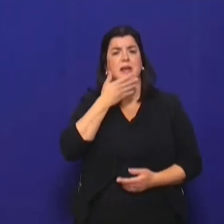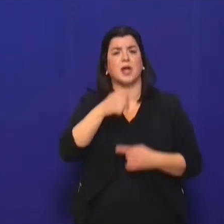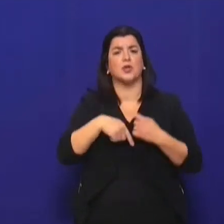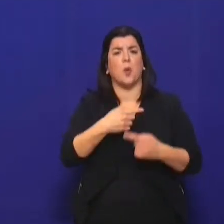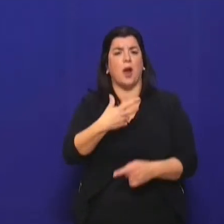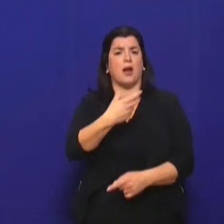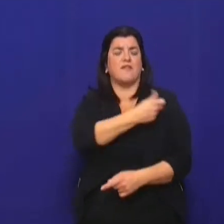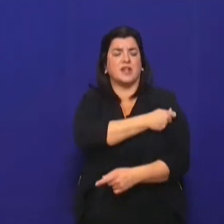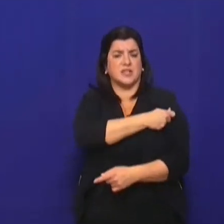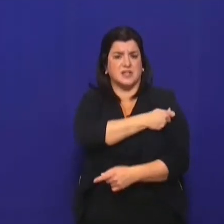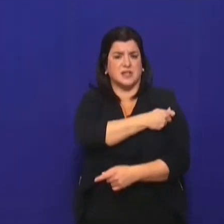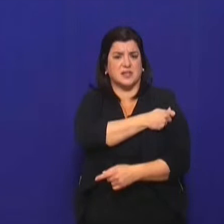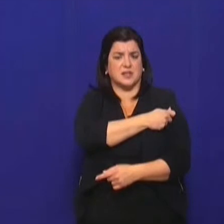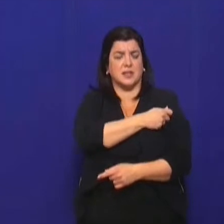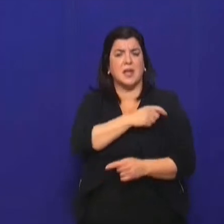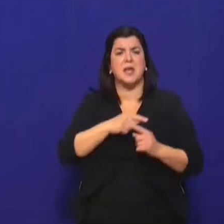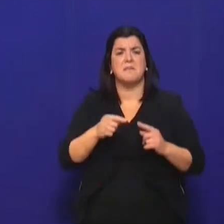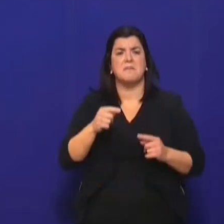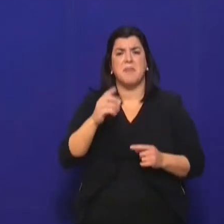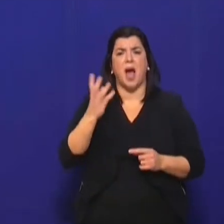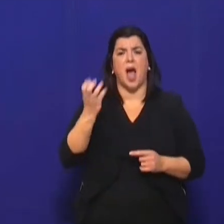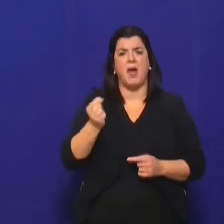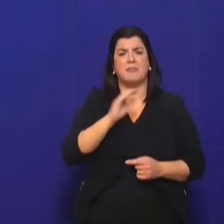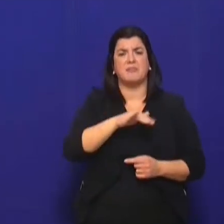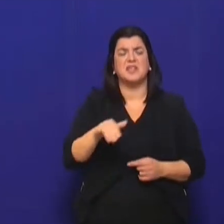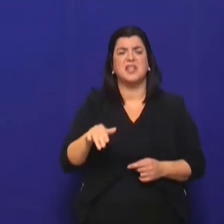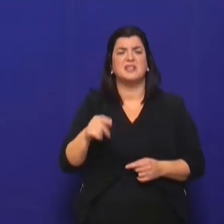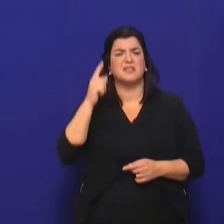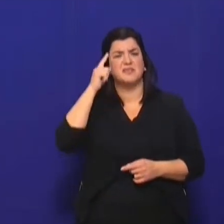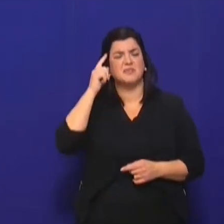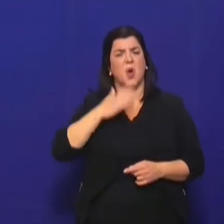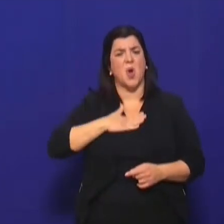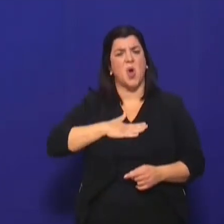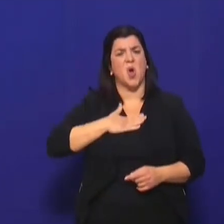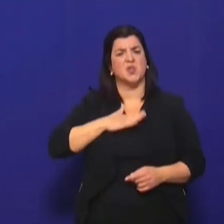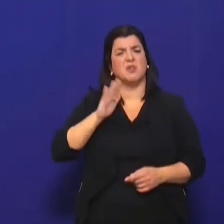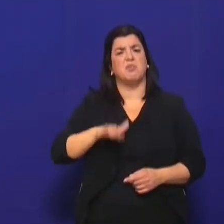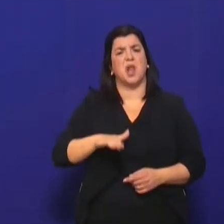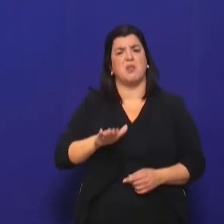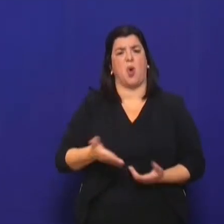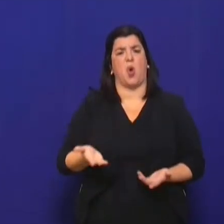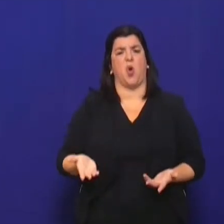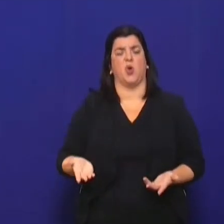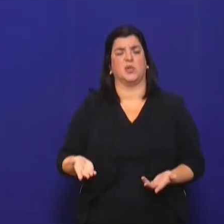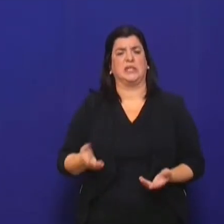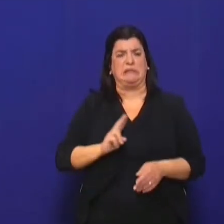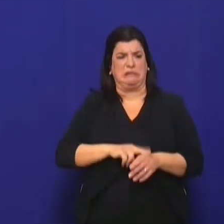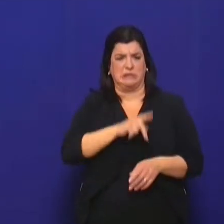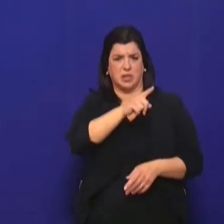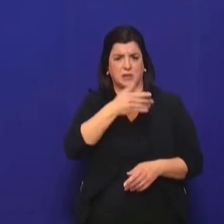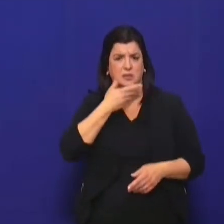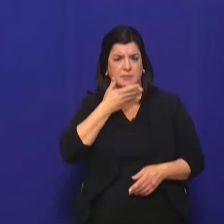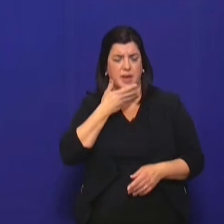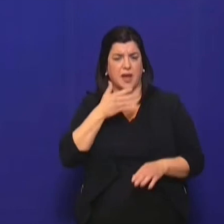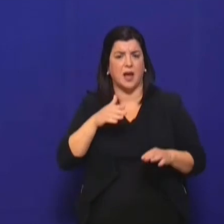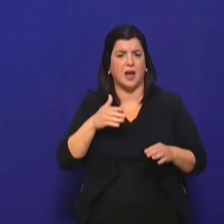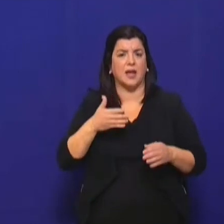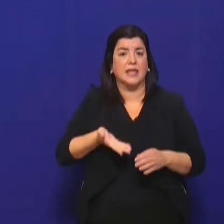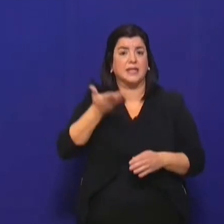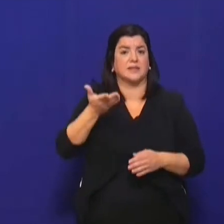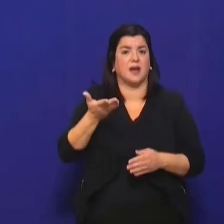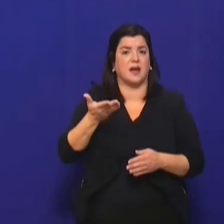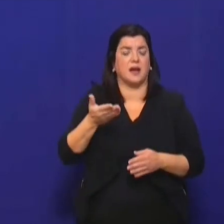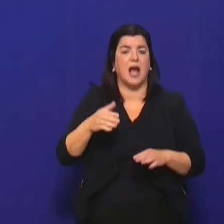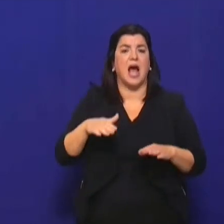vaccination rollout, but there is a perception among the community that the rollout is slow. Can you explain to us a bit more in detail so that people can understand